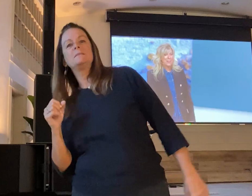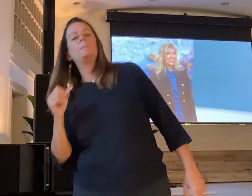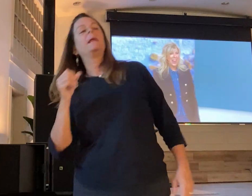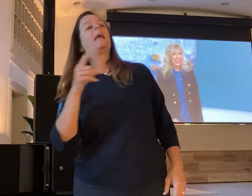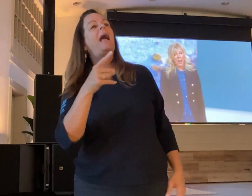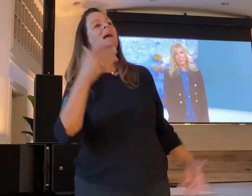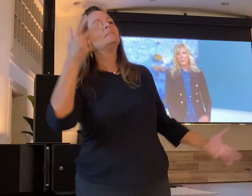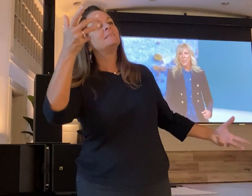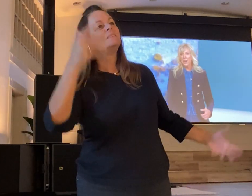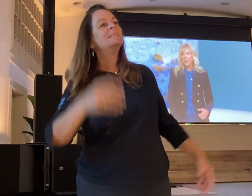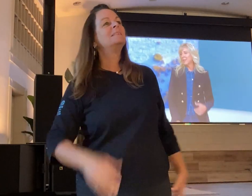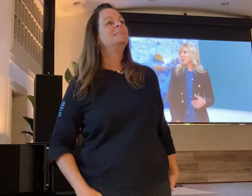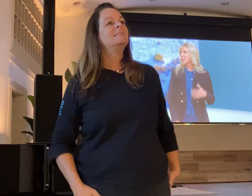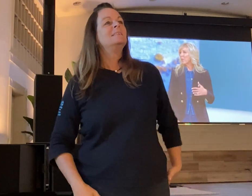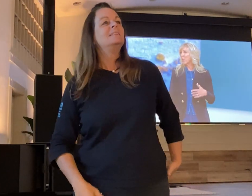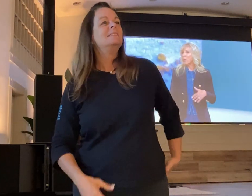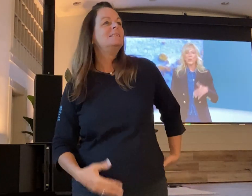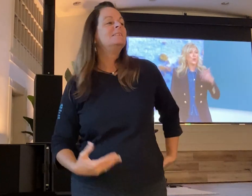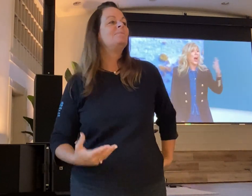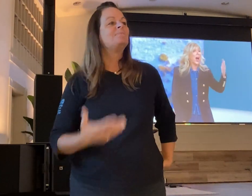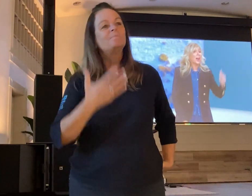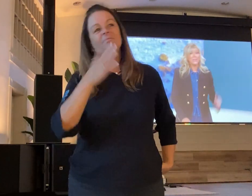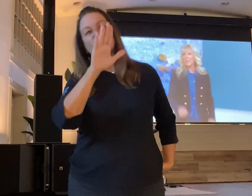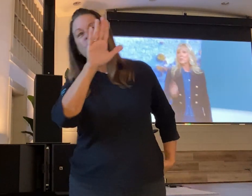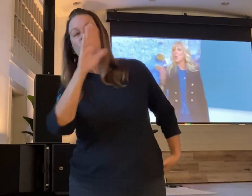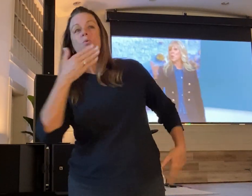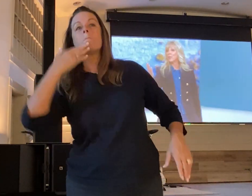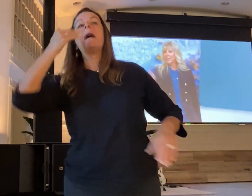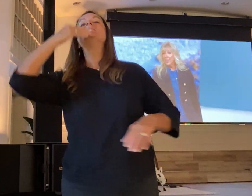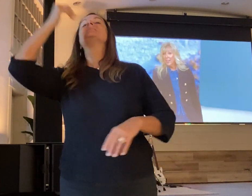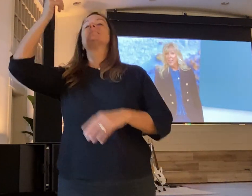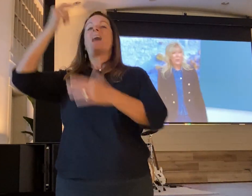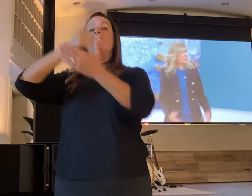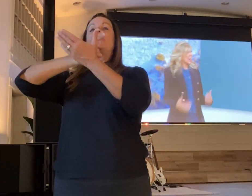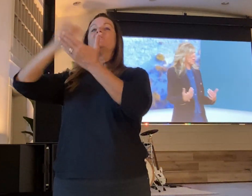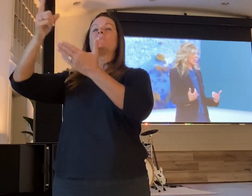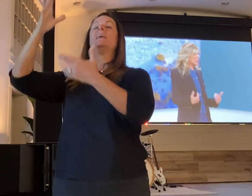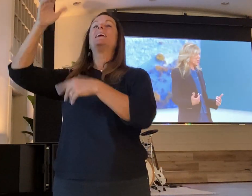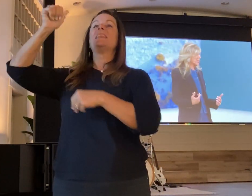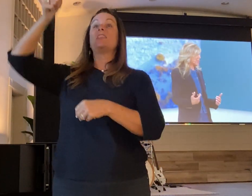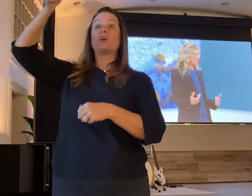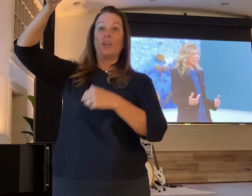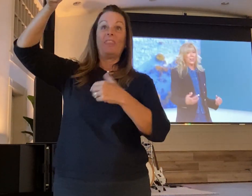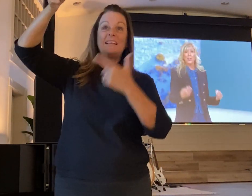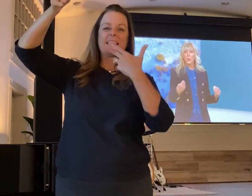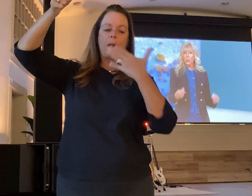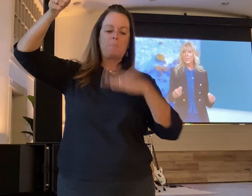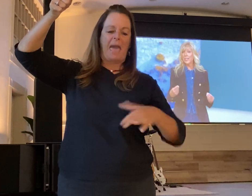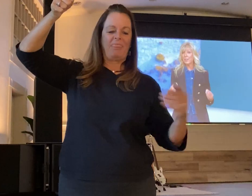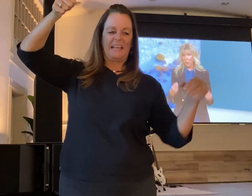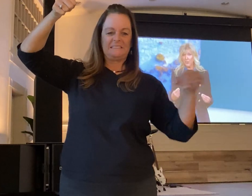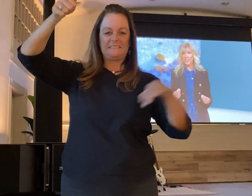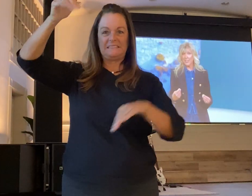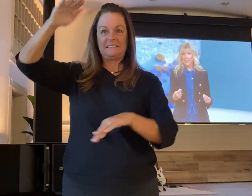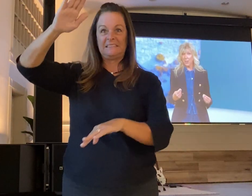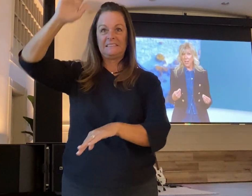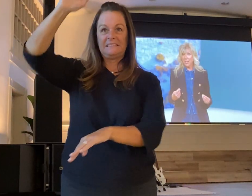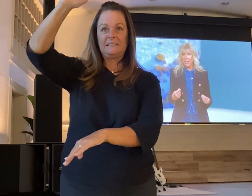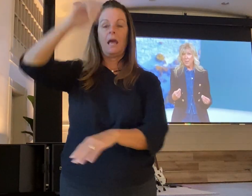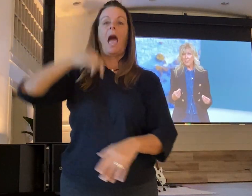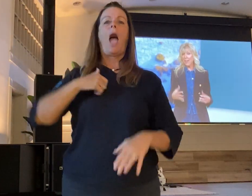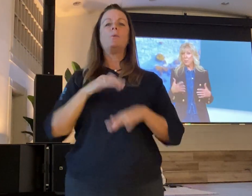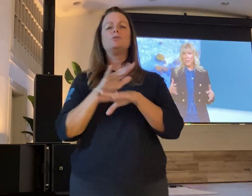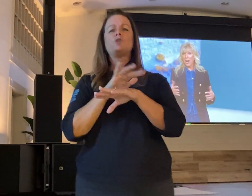we have sometimes. It's like, what are your highs and your lows? And so I was getting ready to share something like really